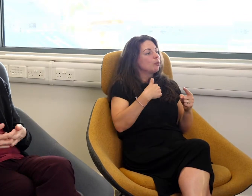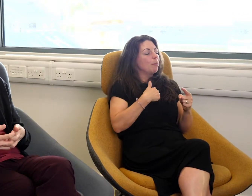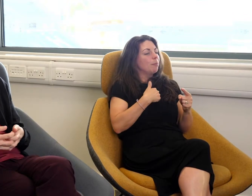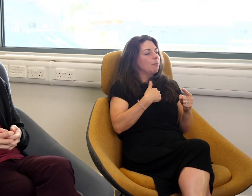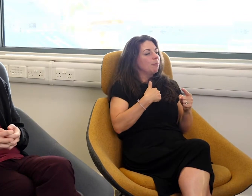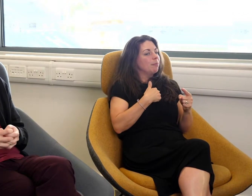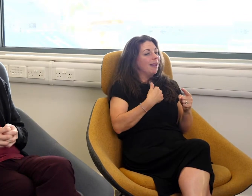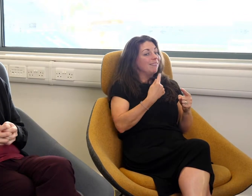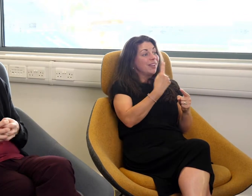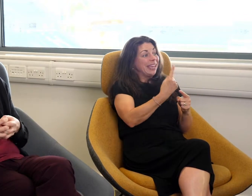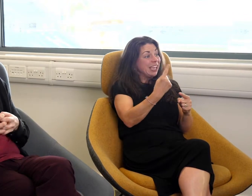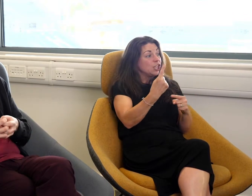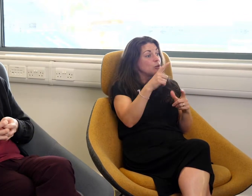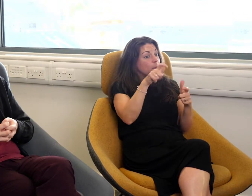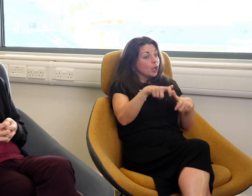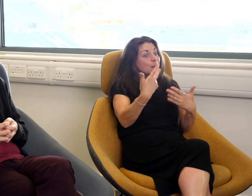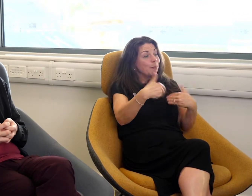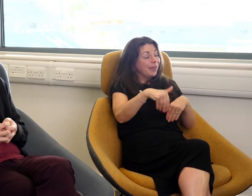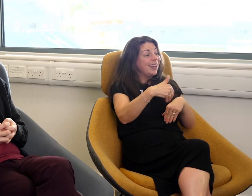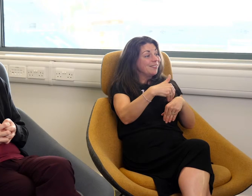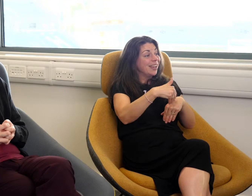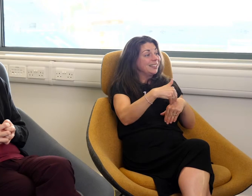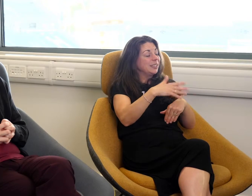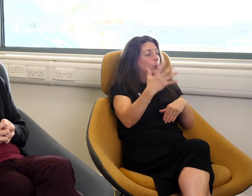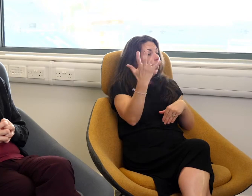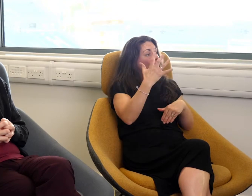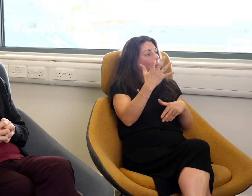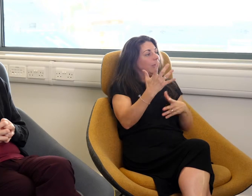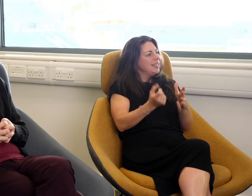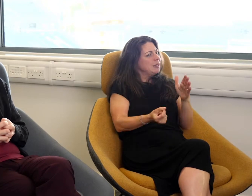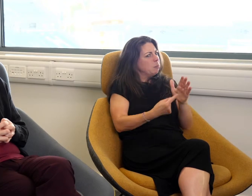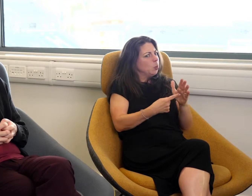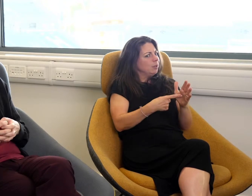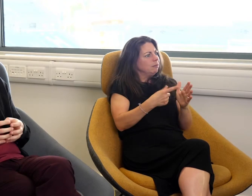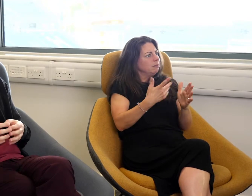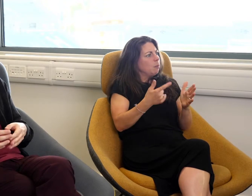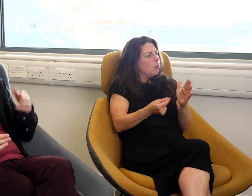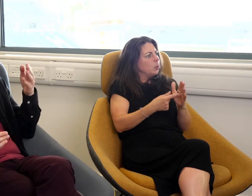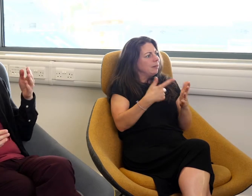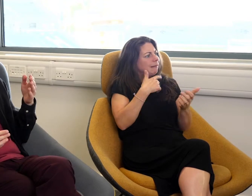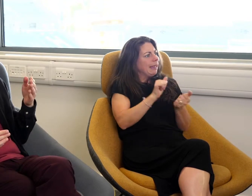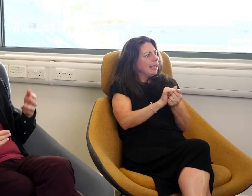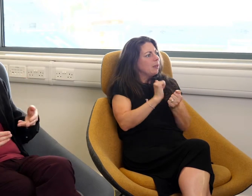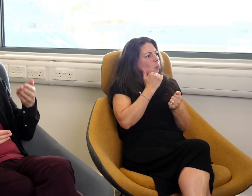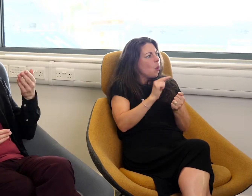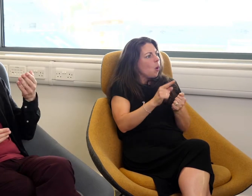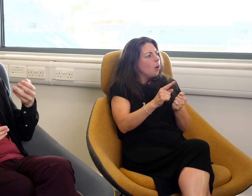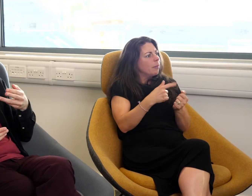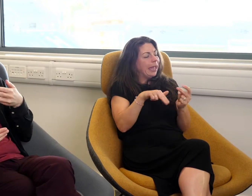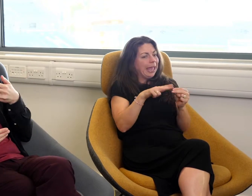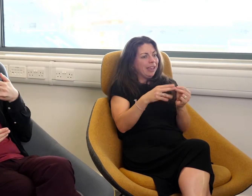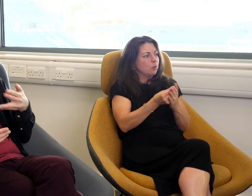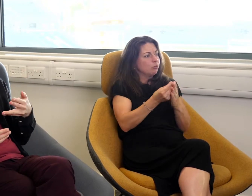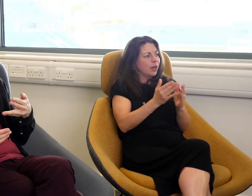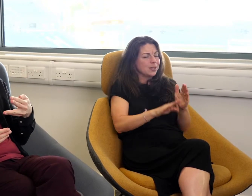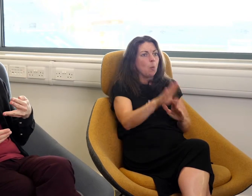that's affected, that's really important. And if their oil prices are suddenly going really high up, that's going to have a devastating impact